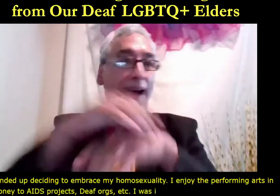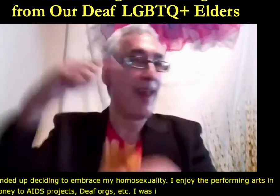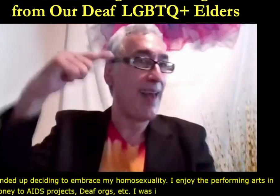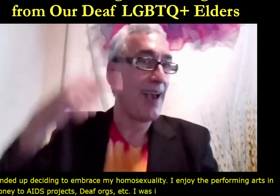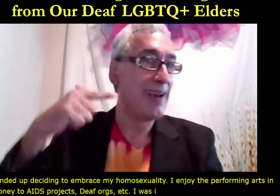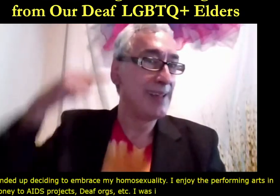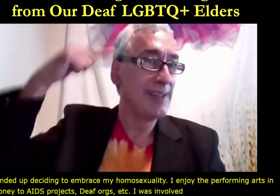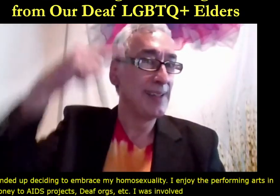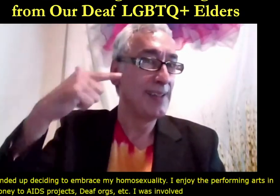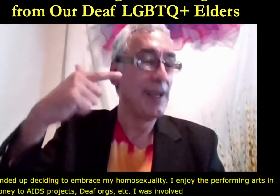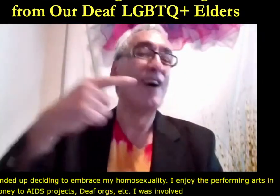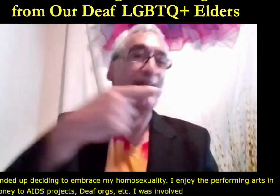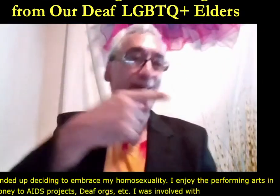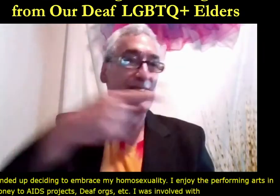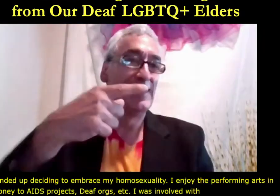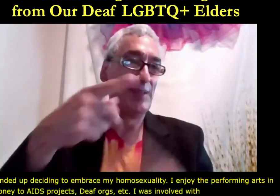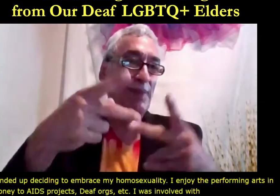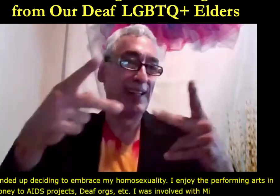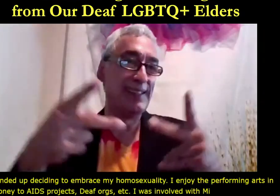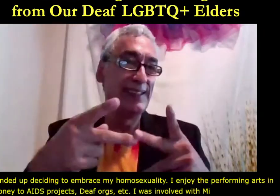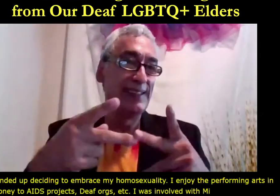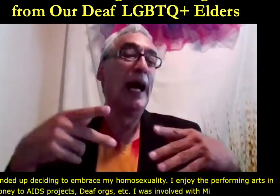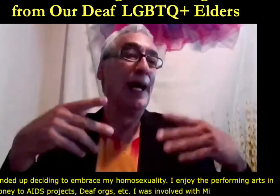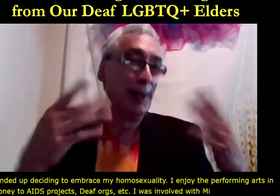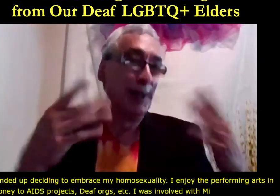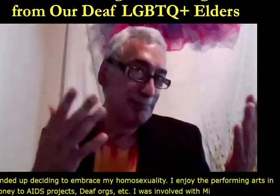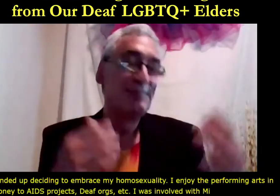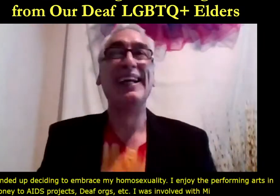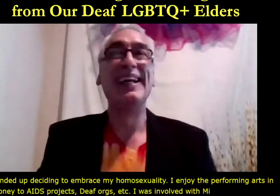didn't win the crowd an individual from london won it